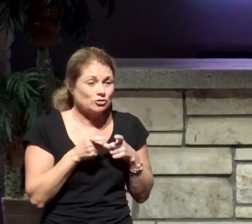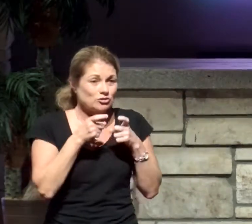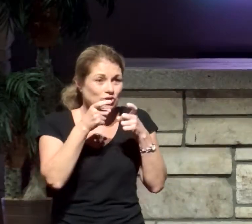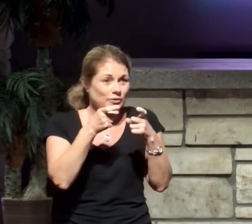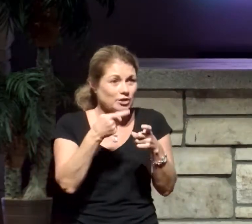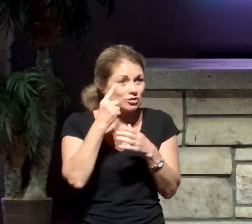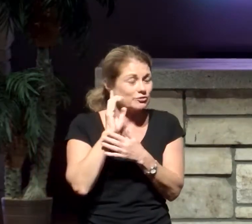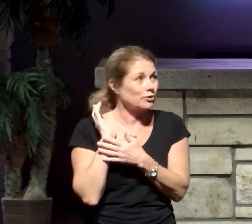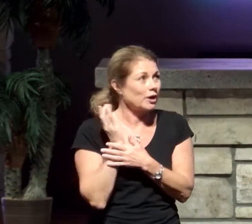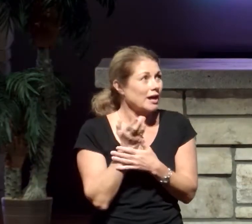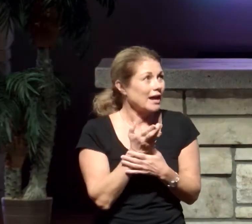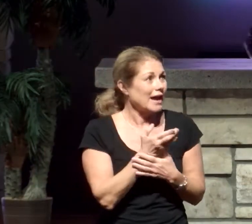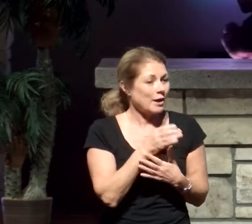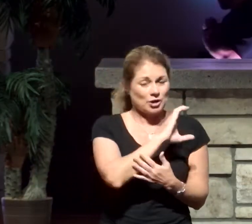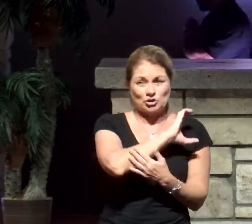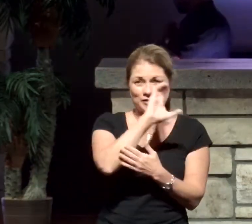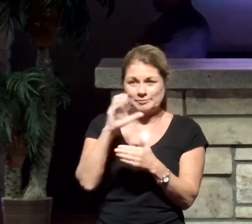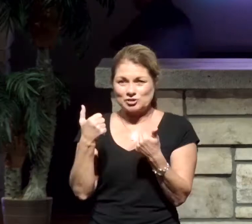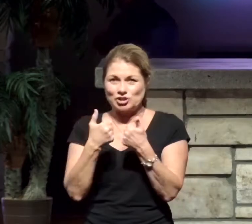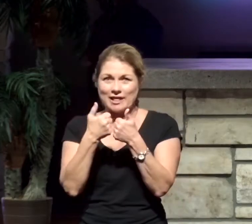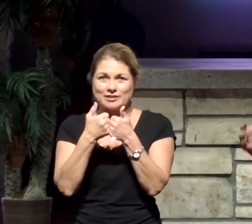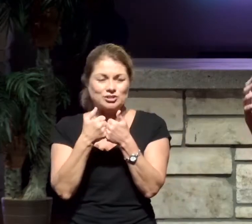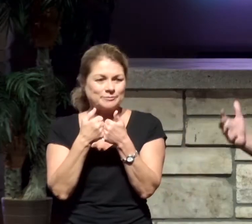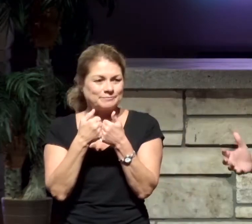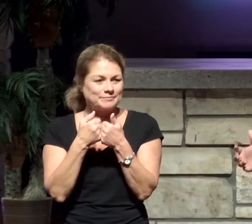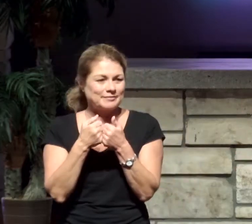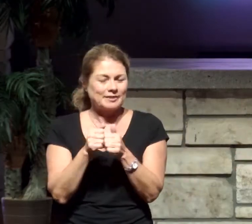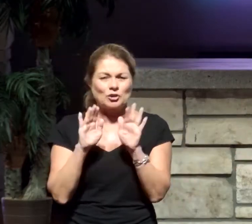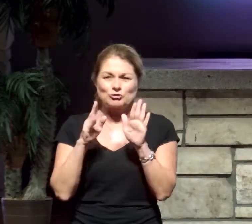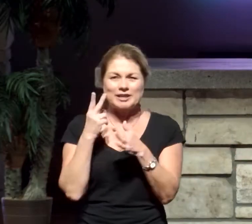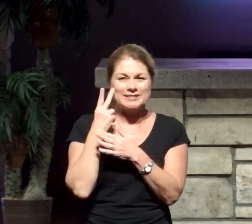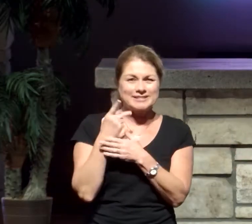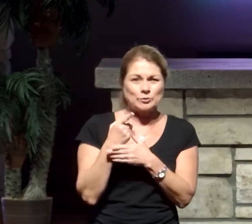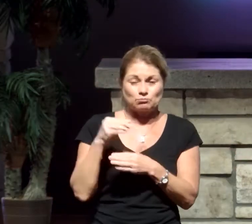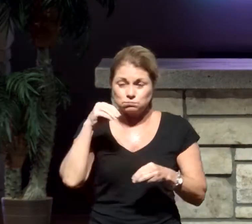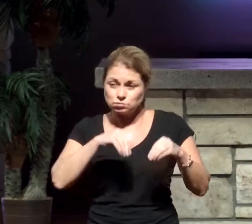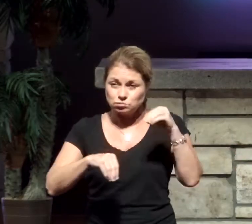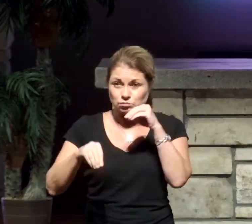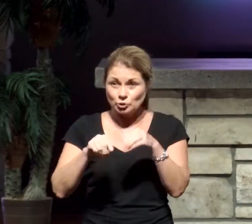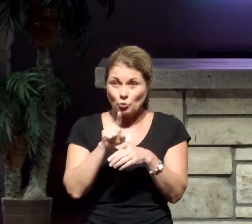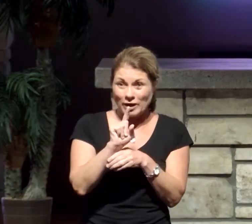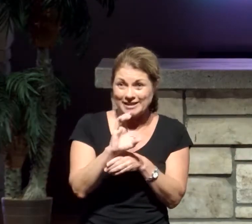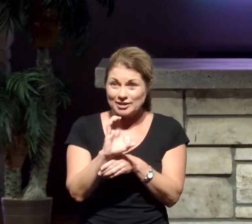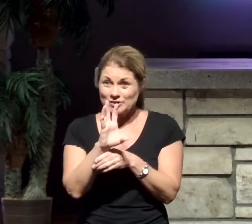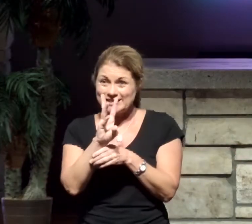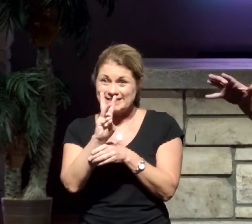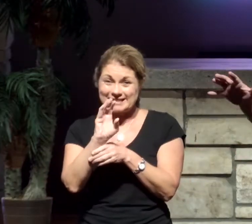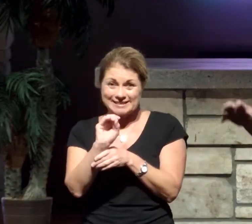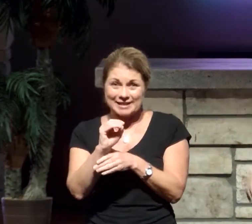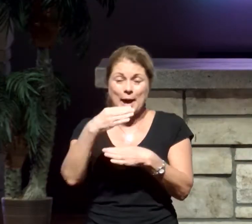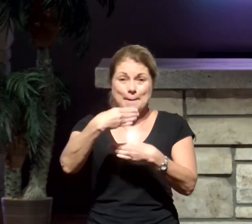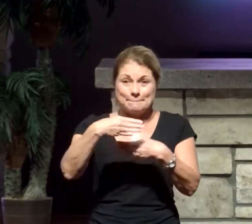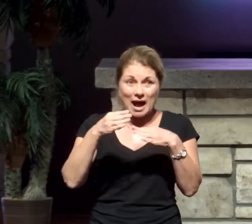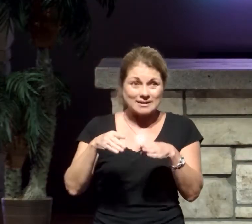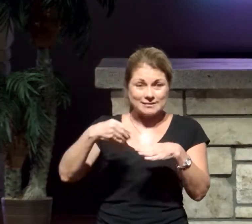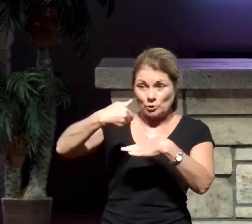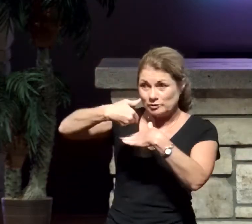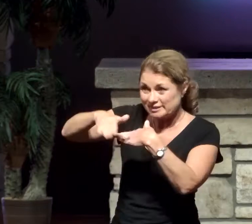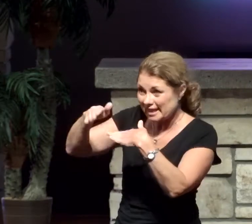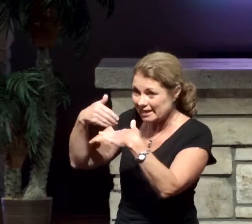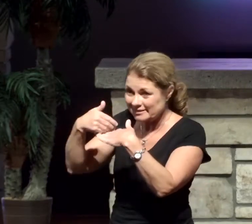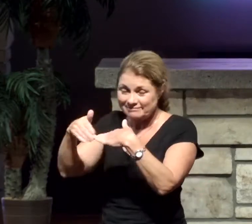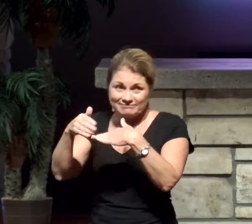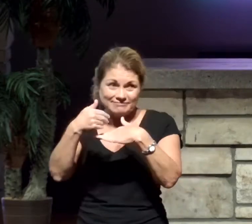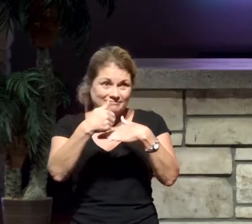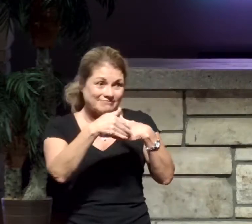for Operation Christmas Child. It has been great to see. We've been able to pack over 160 boxes that we will be sending out through Samaritan's